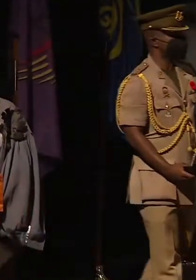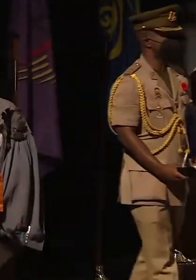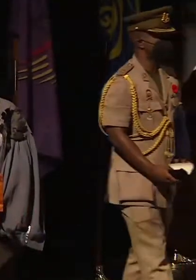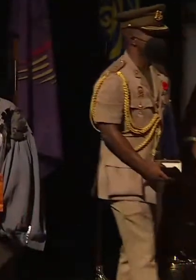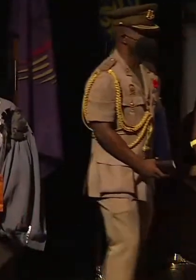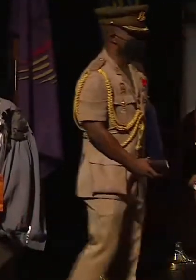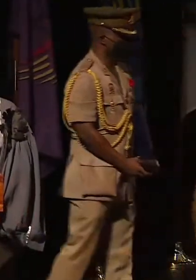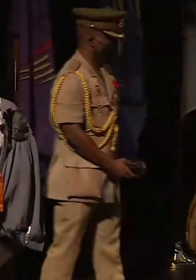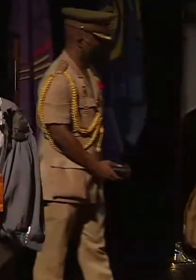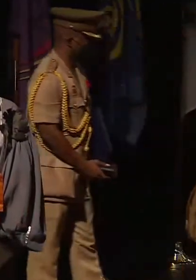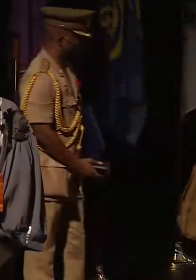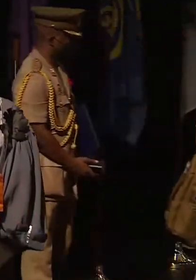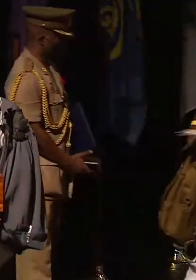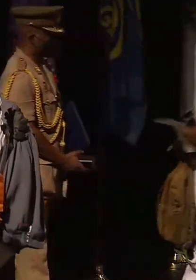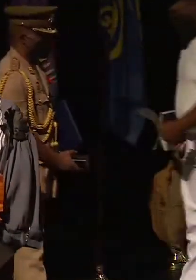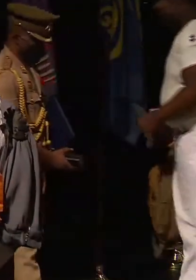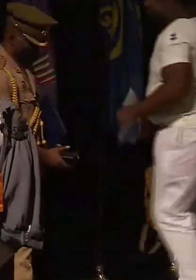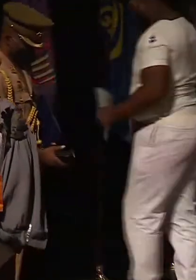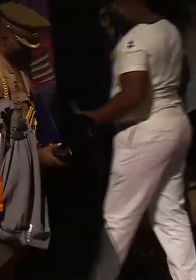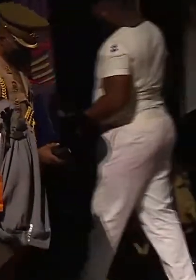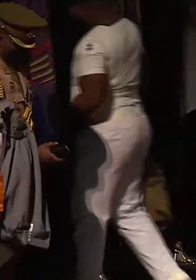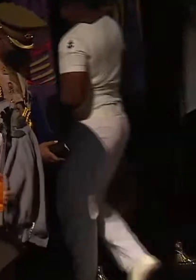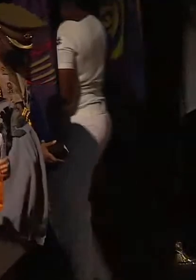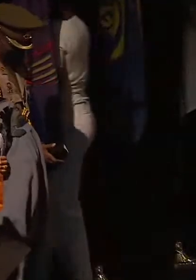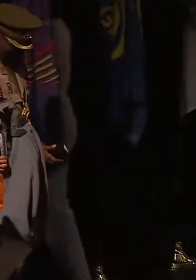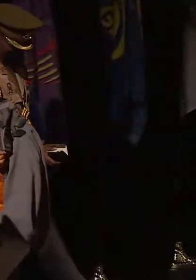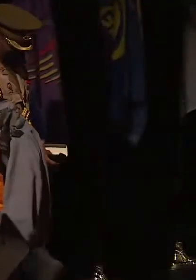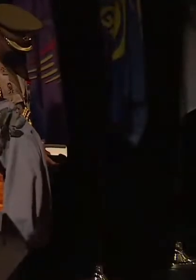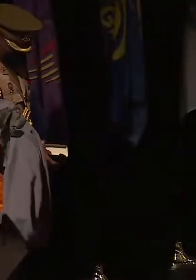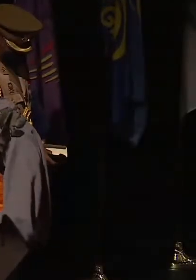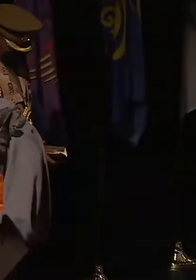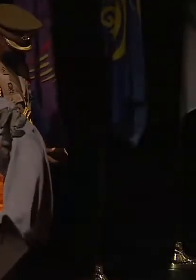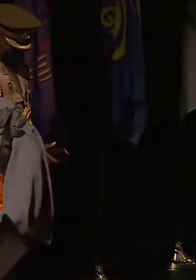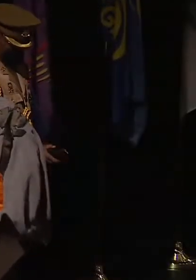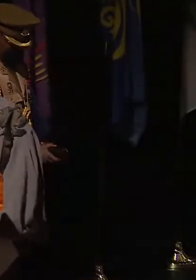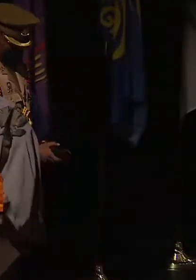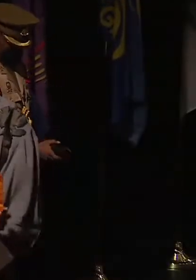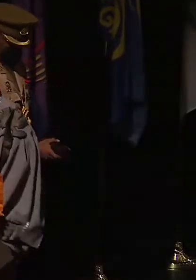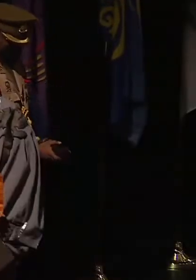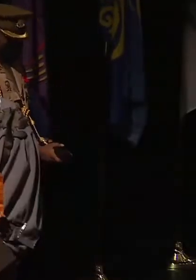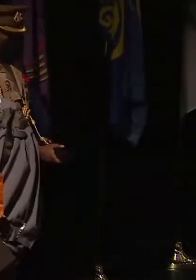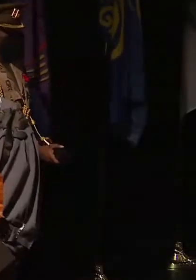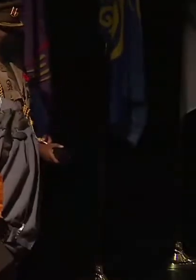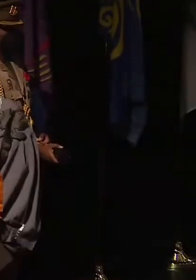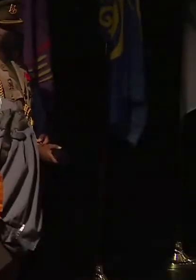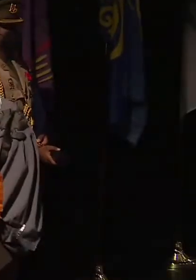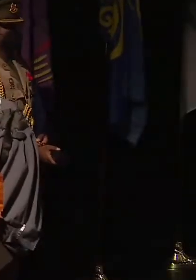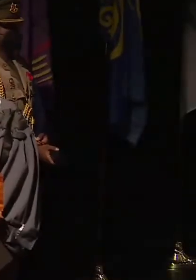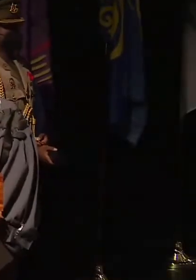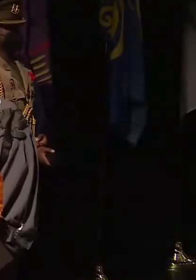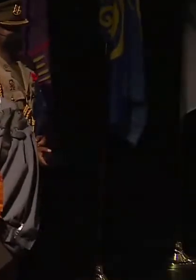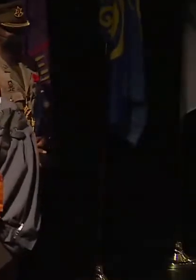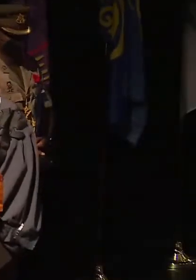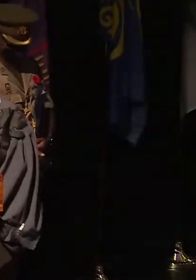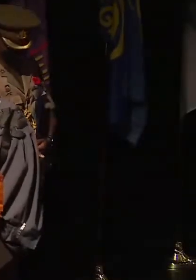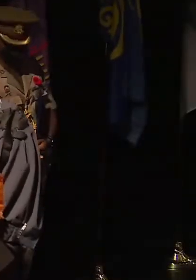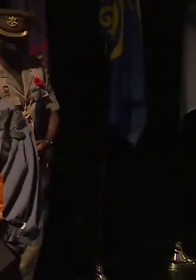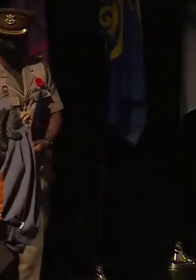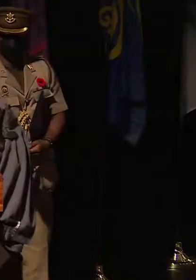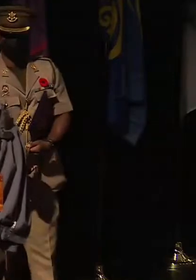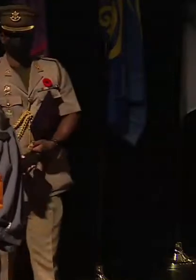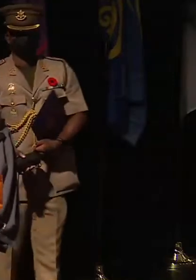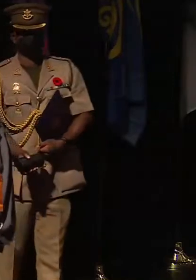6 graduations from UTT, surely your responsibility. And at this stage, I would ask honored